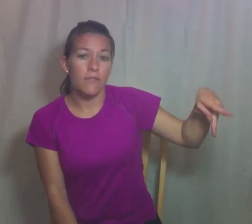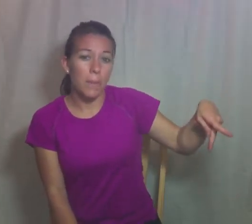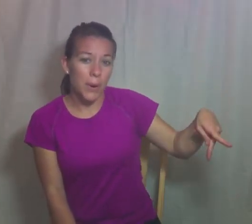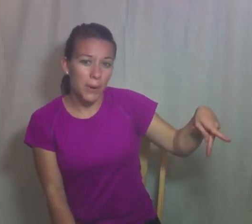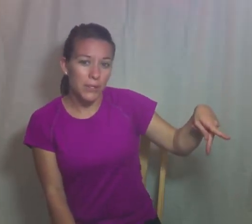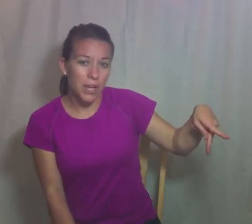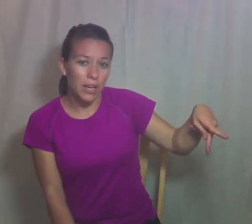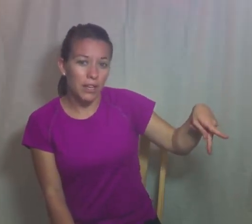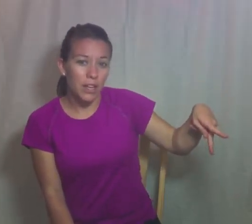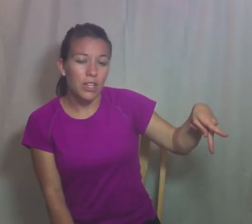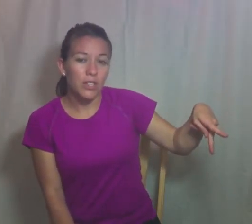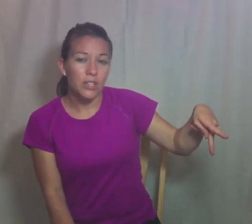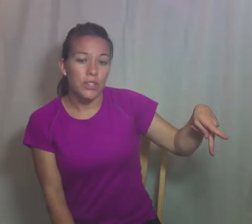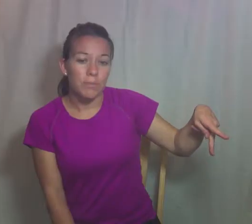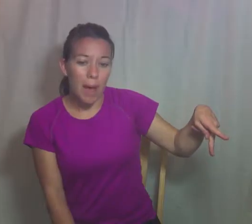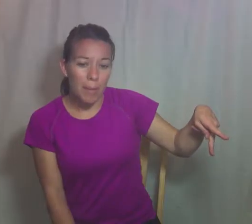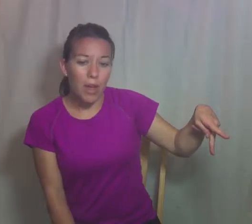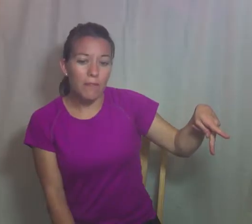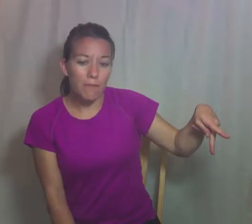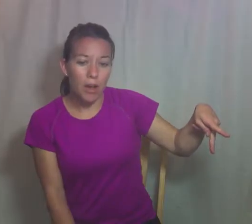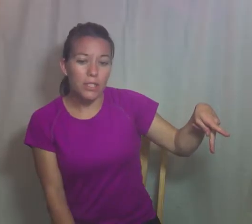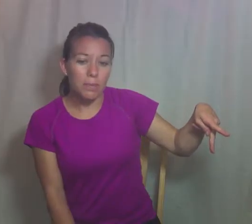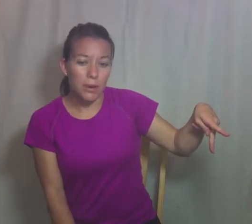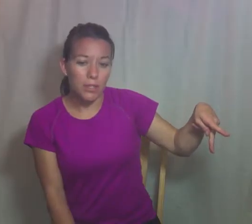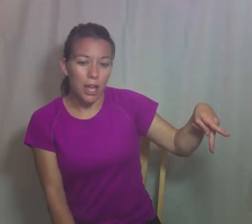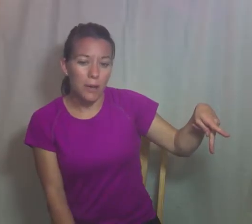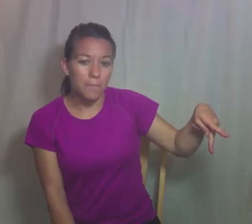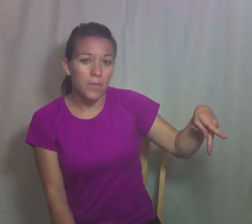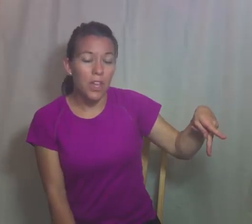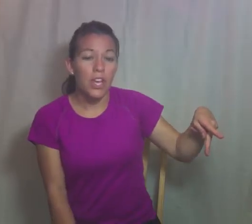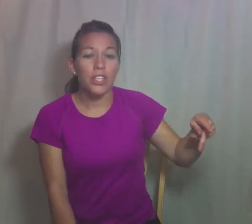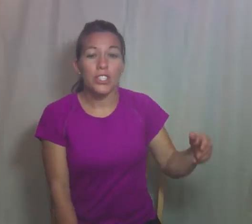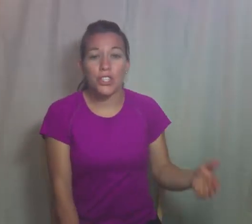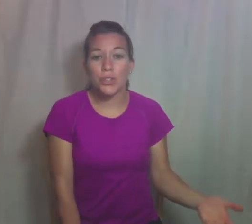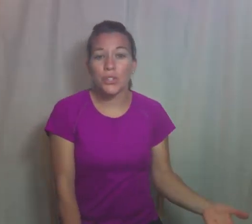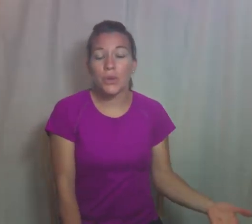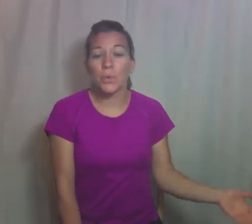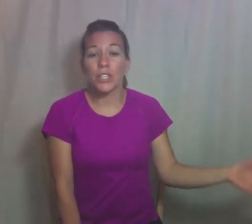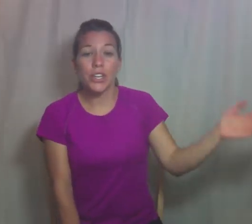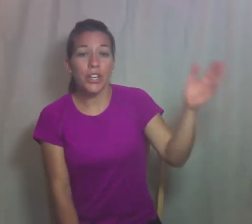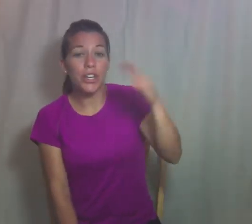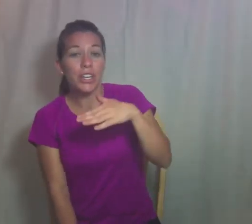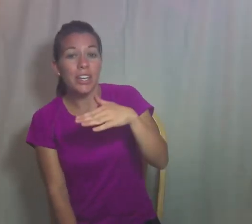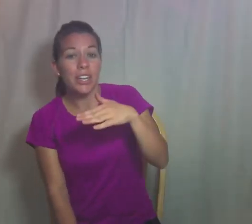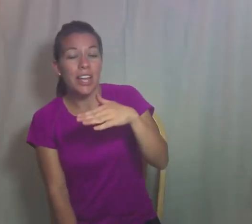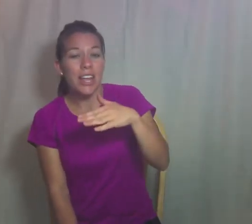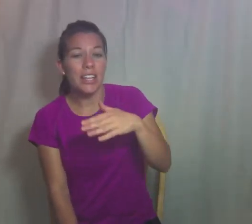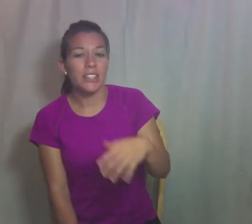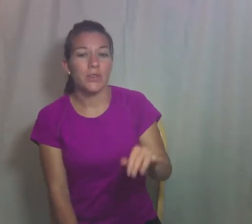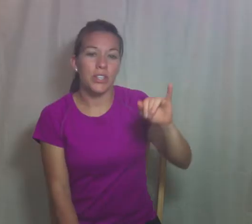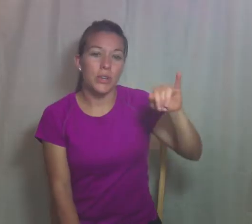for Persia. Babylon falls to Persia, Babylon return, so we do